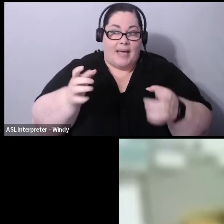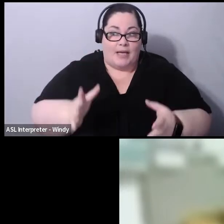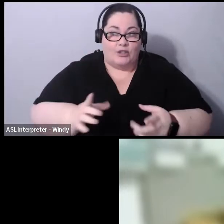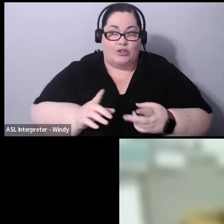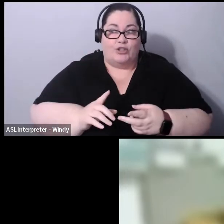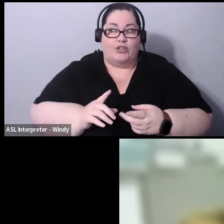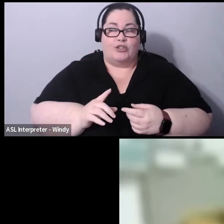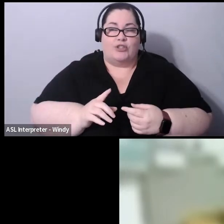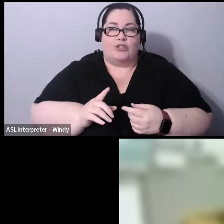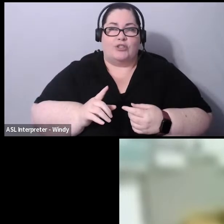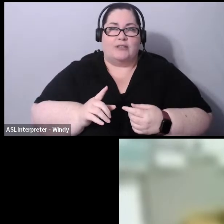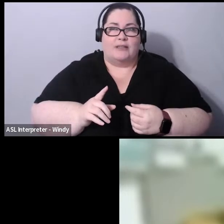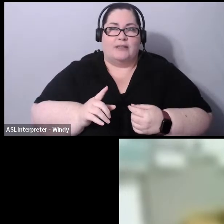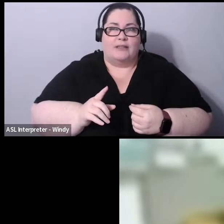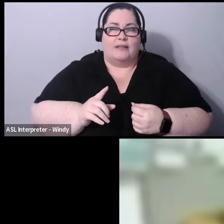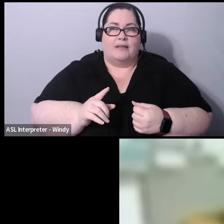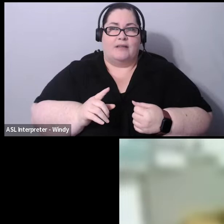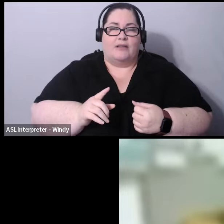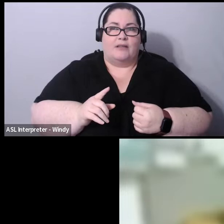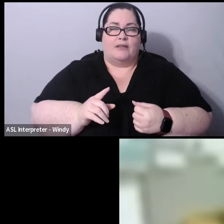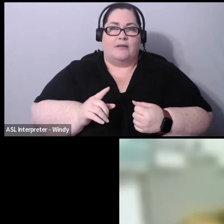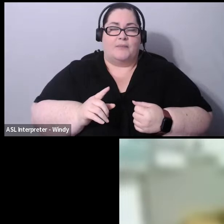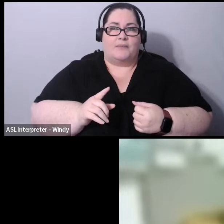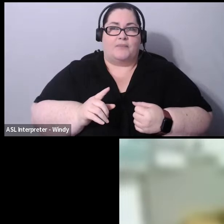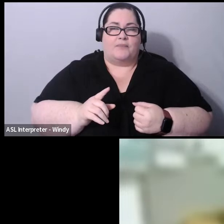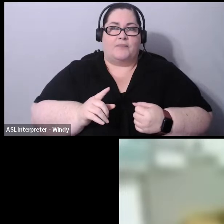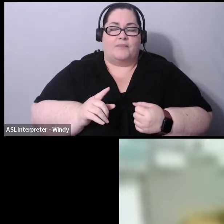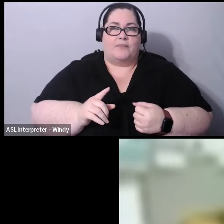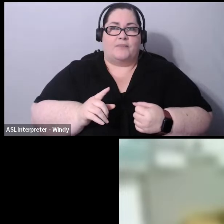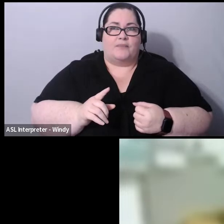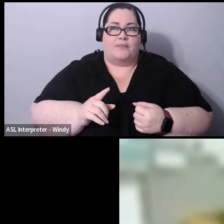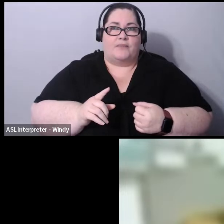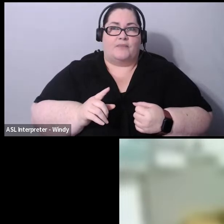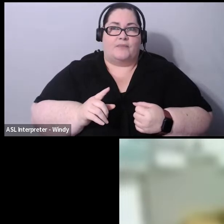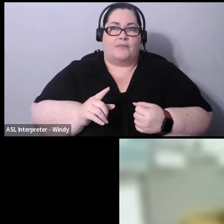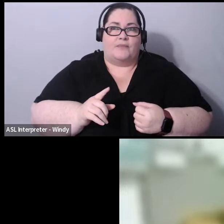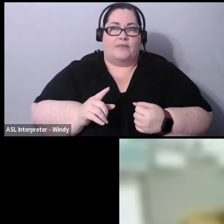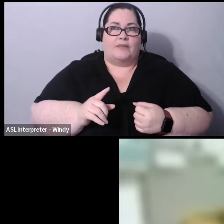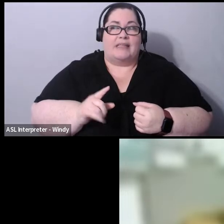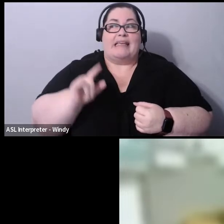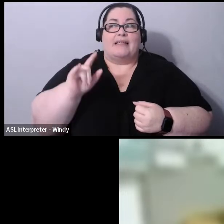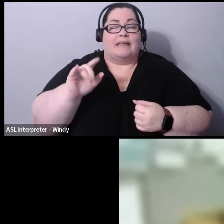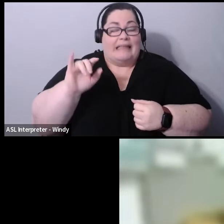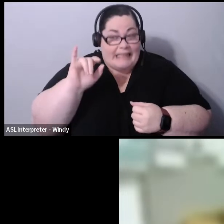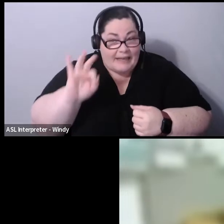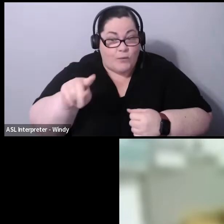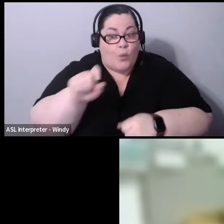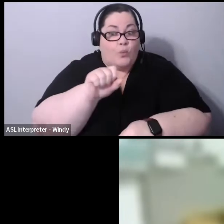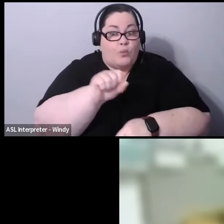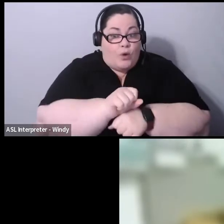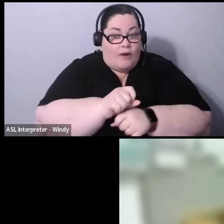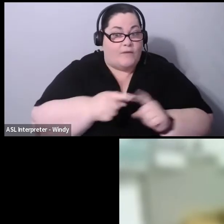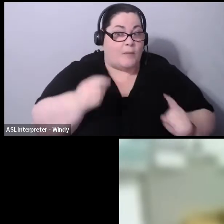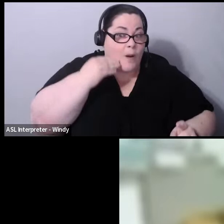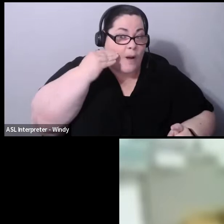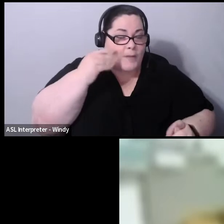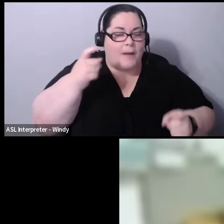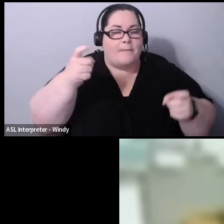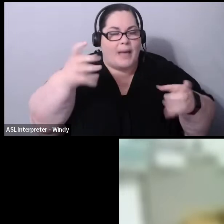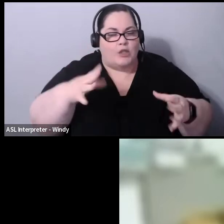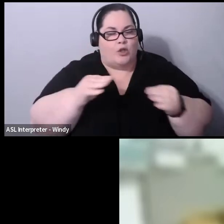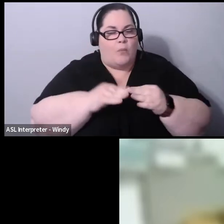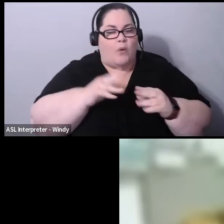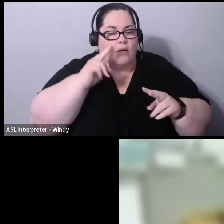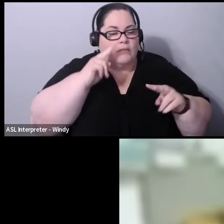more intentional about tracking your performance if you're working from home. So for example, we